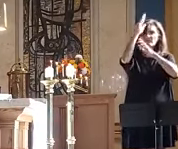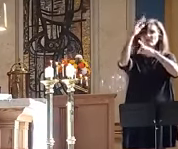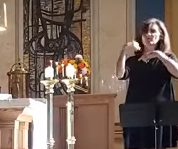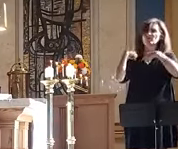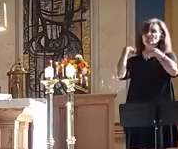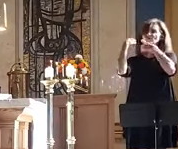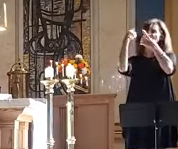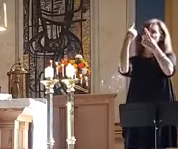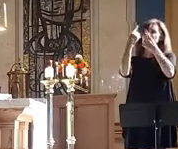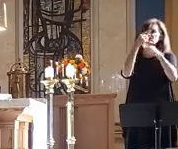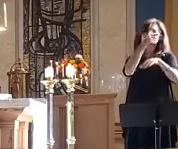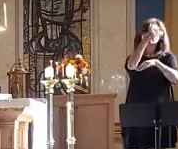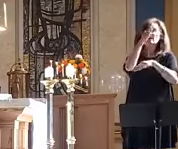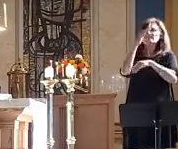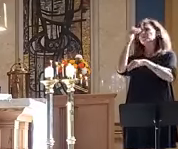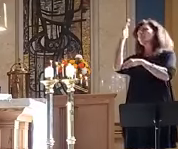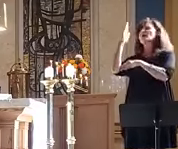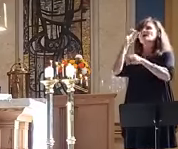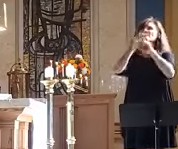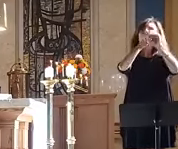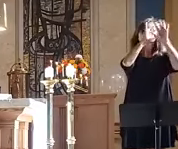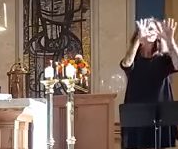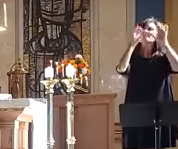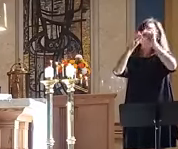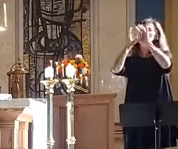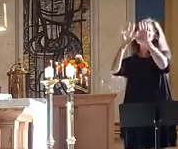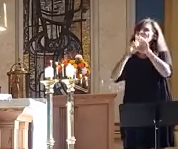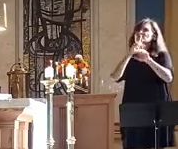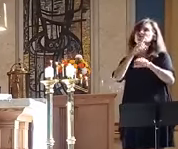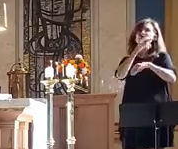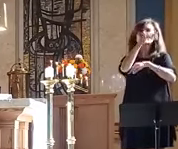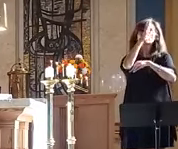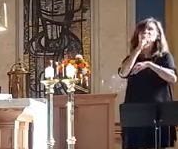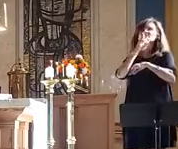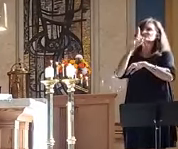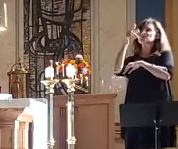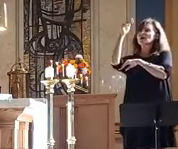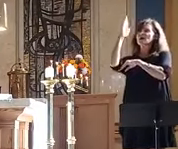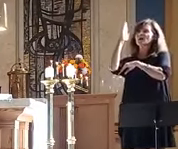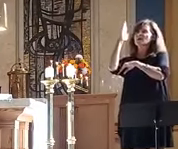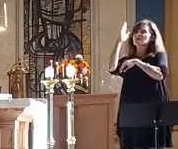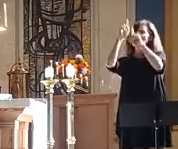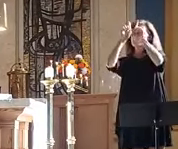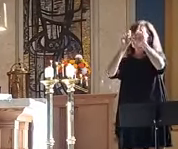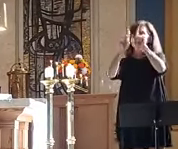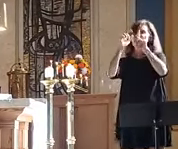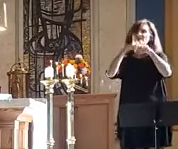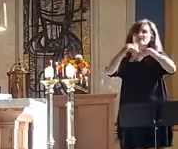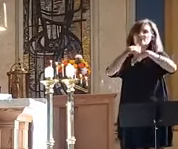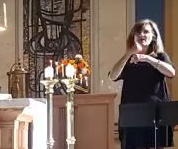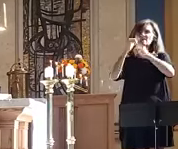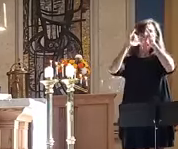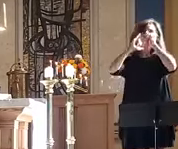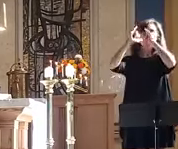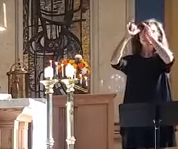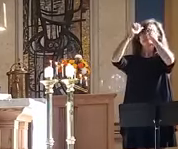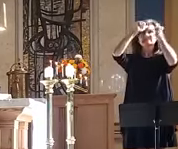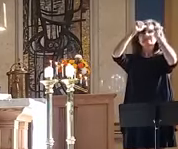ages, God of God, life of life, true God, begotten, not